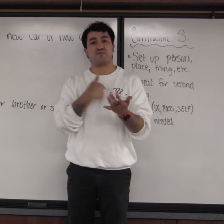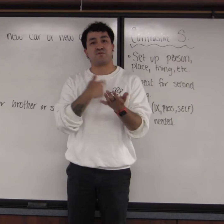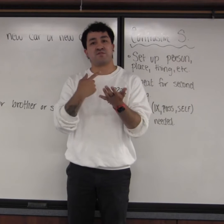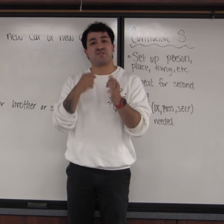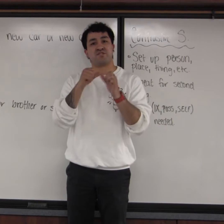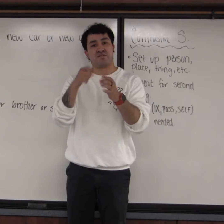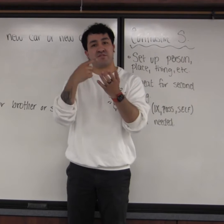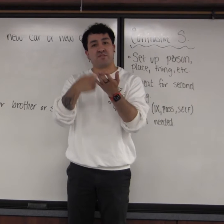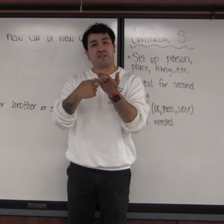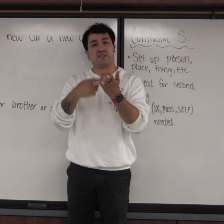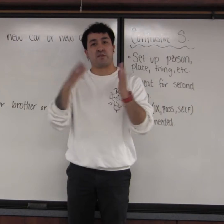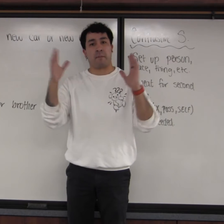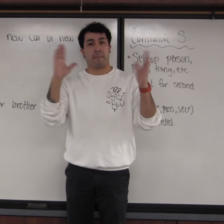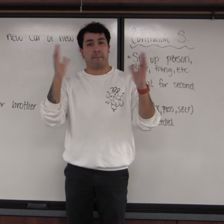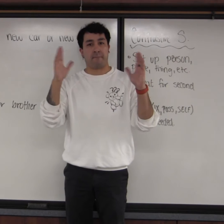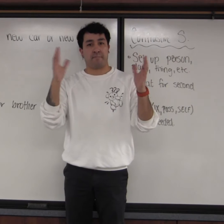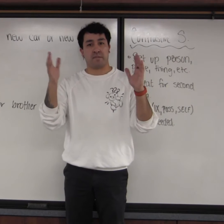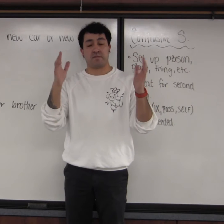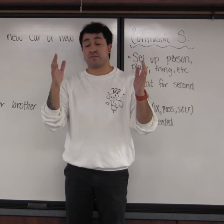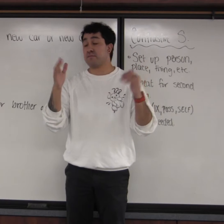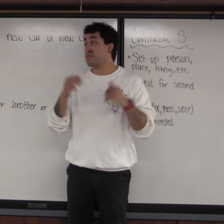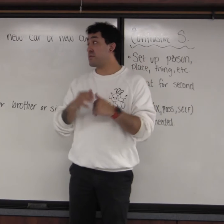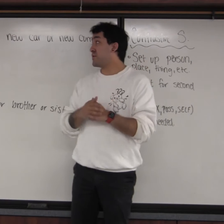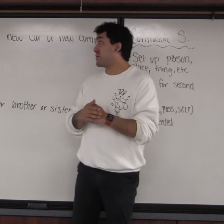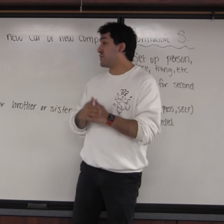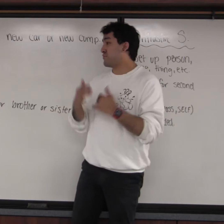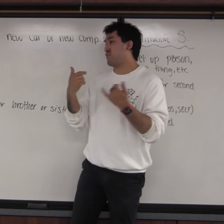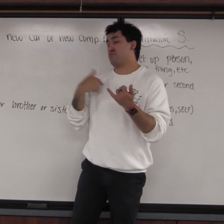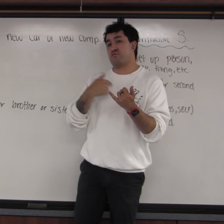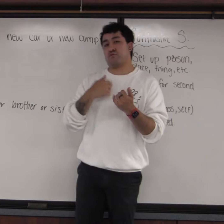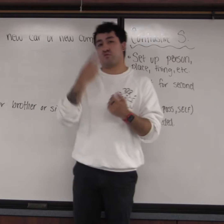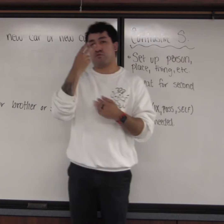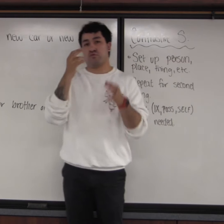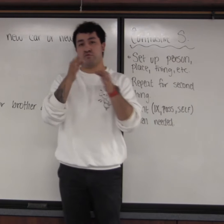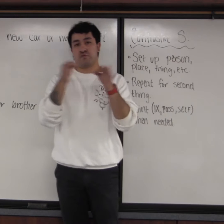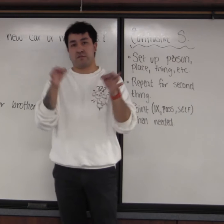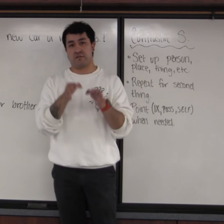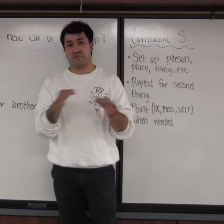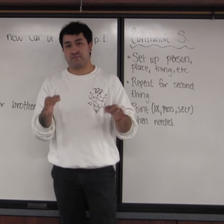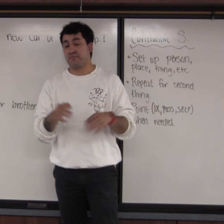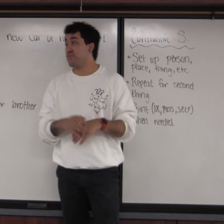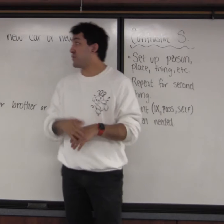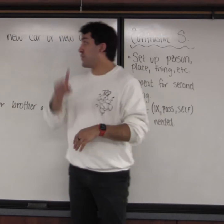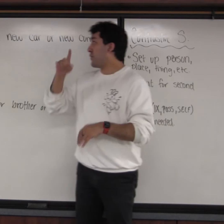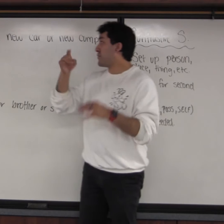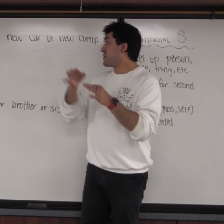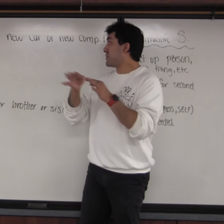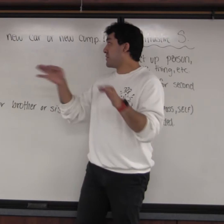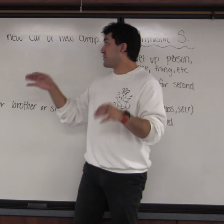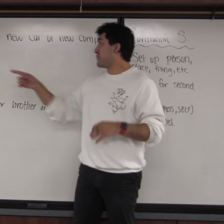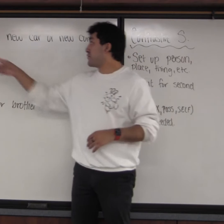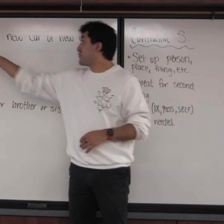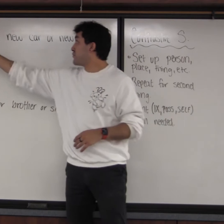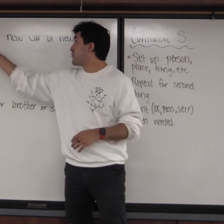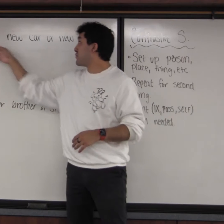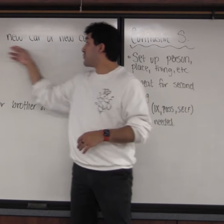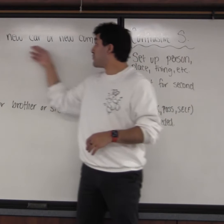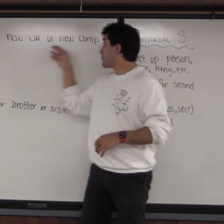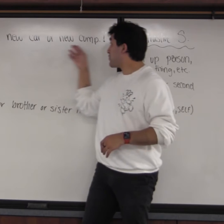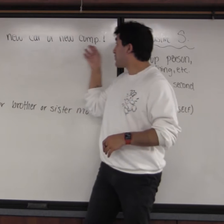Hello. So today we are gonna keep, discussing comparisons, contrast the structure, and actually finish that up. So we have our first